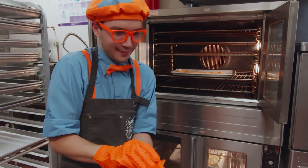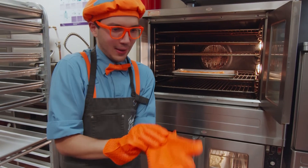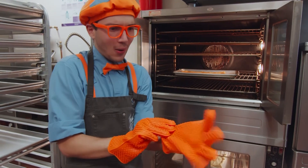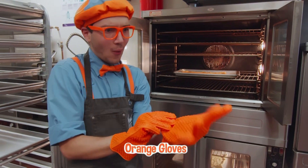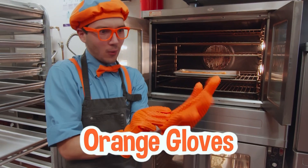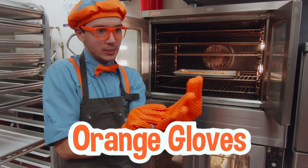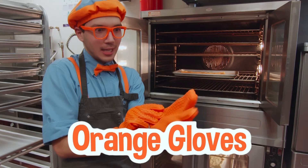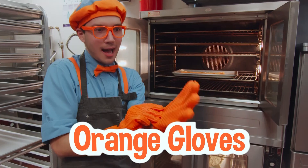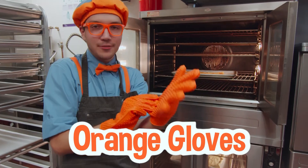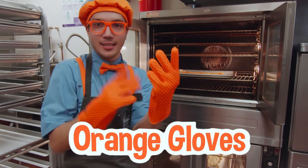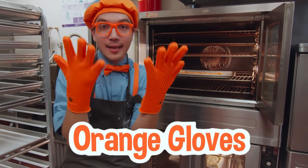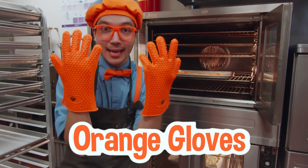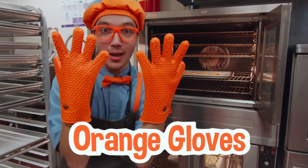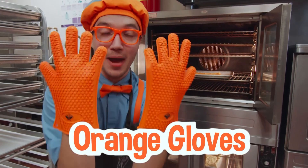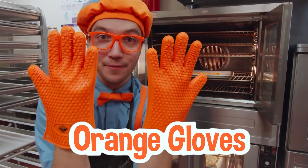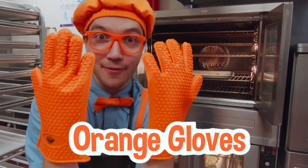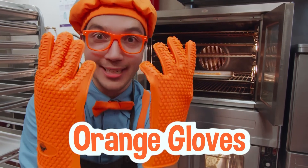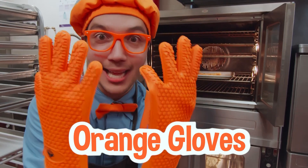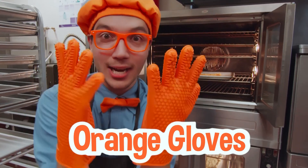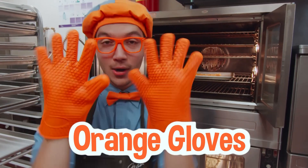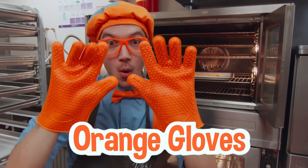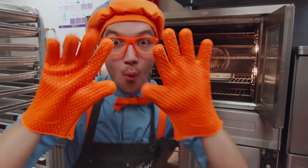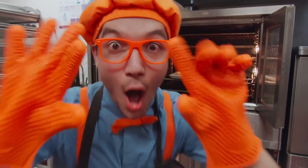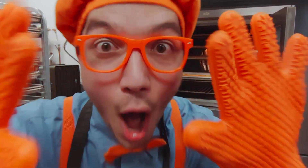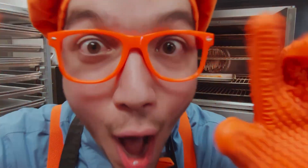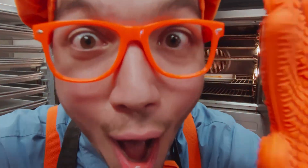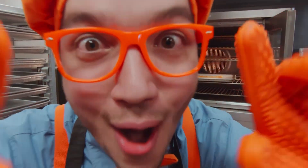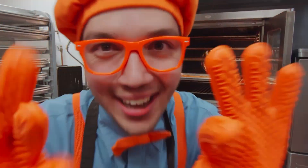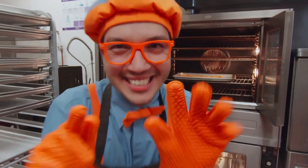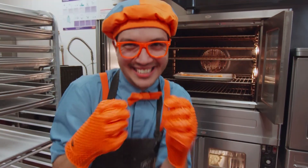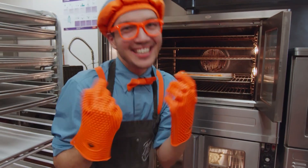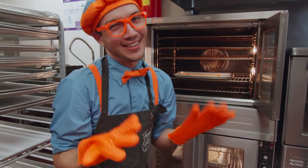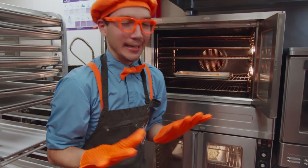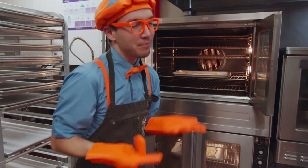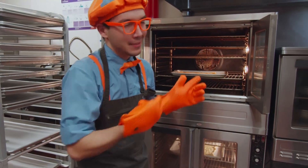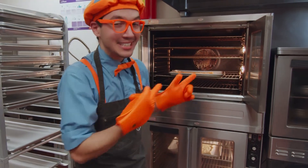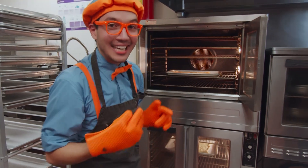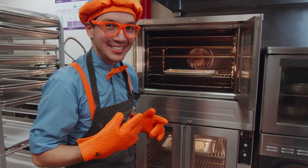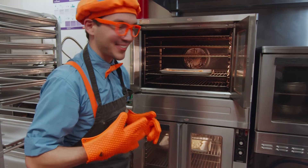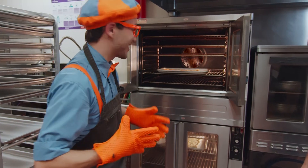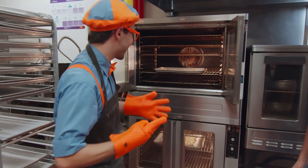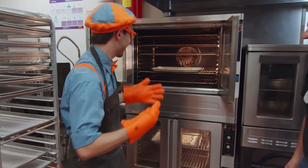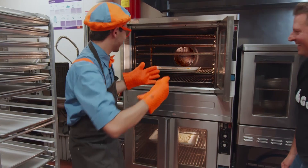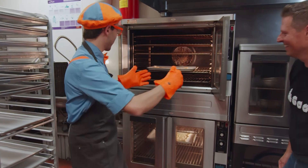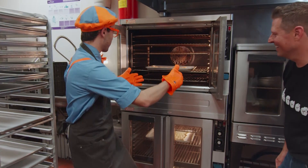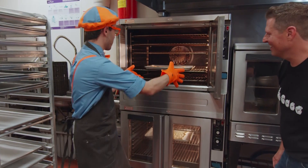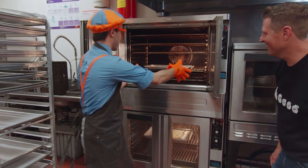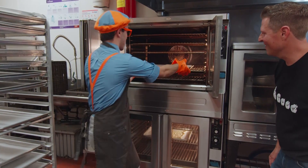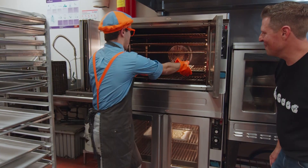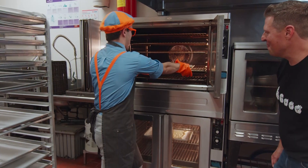nice orange gloves! And they're my favorite color! Woo! Woo! Okay, let's get out the crust.